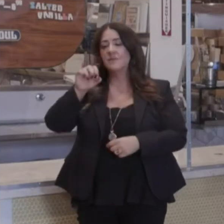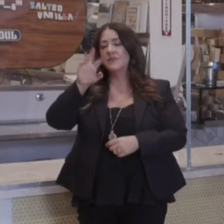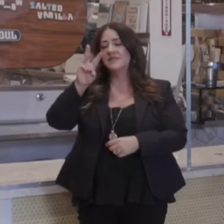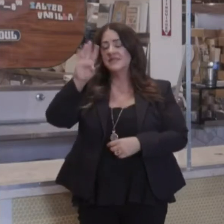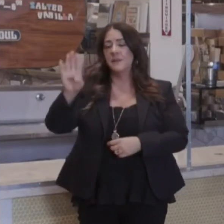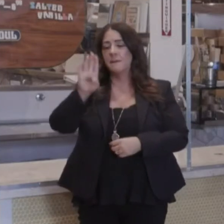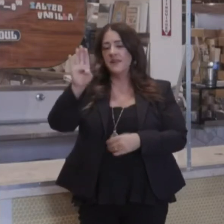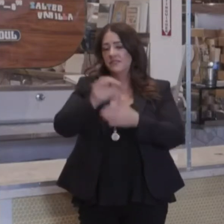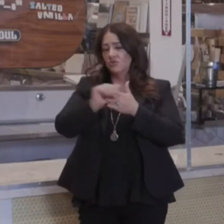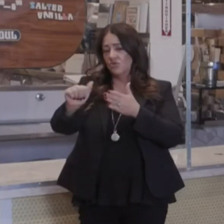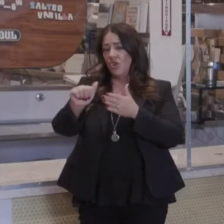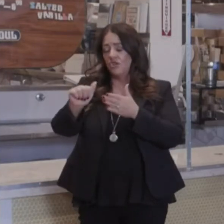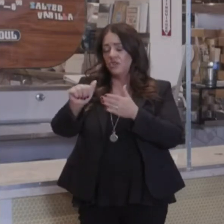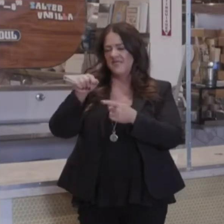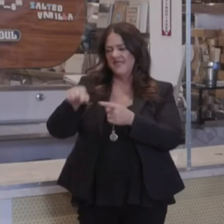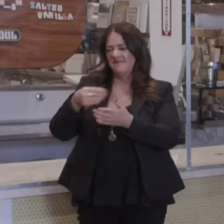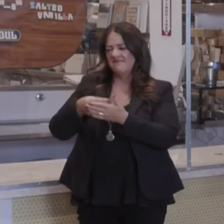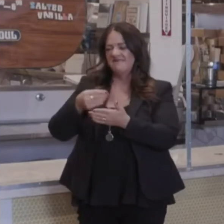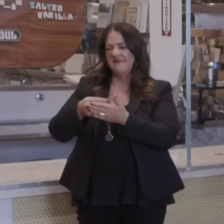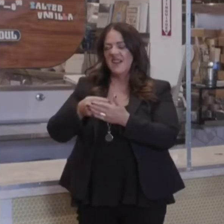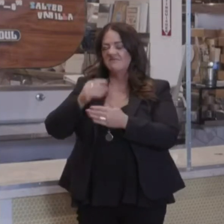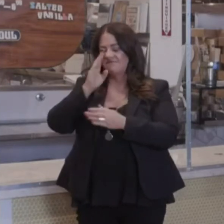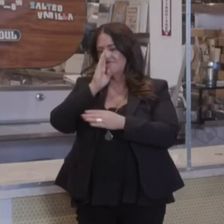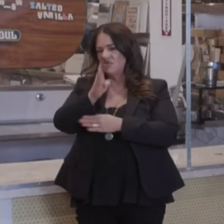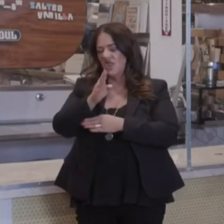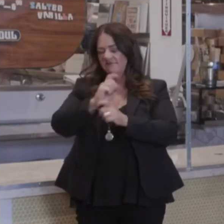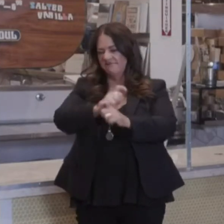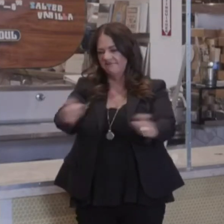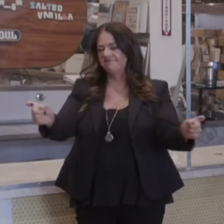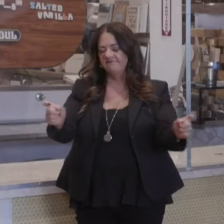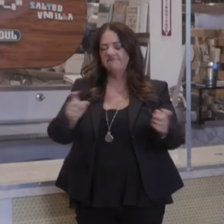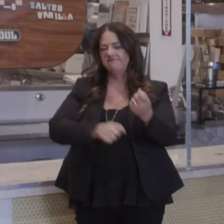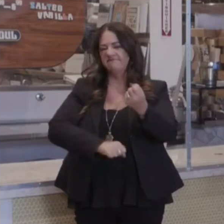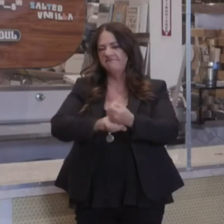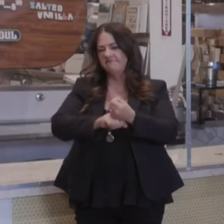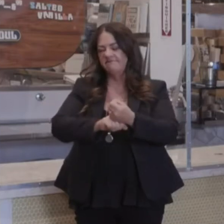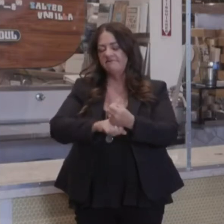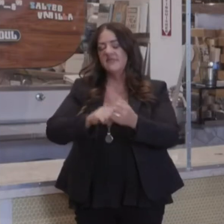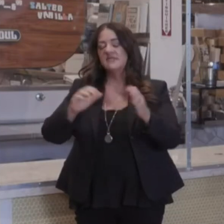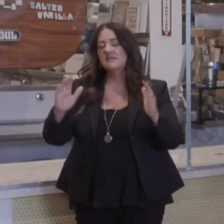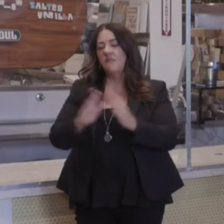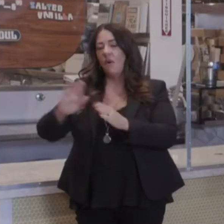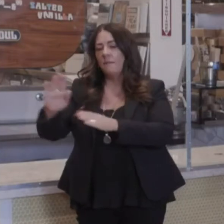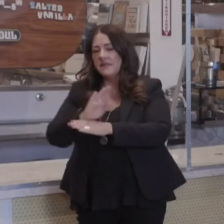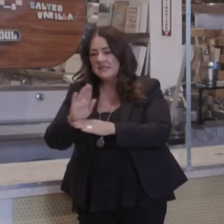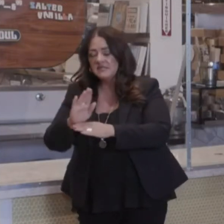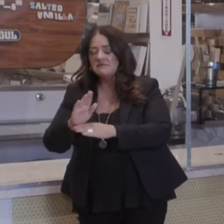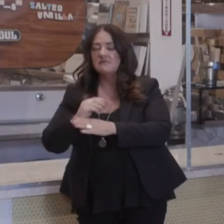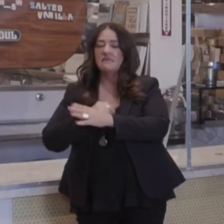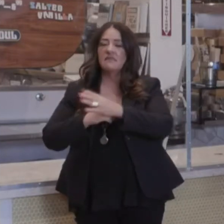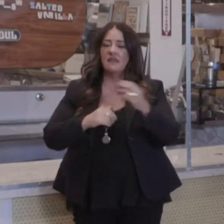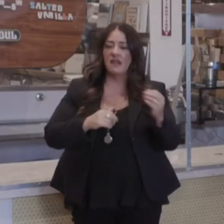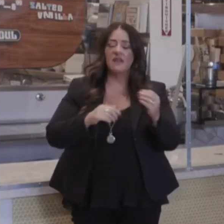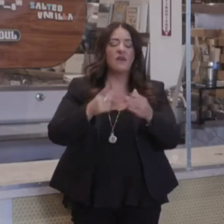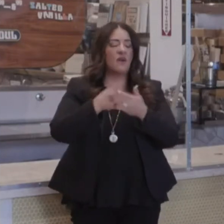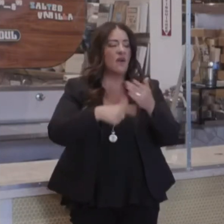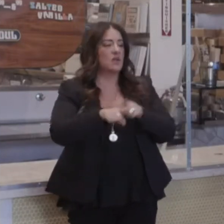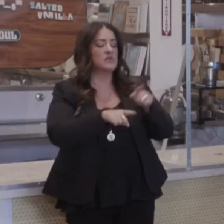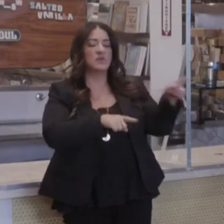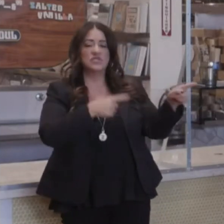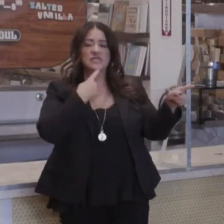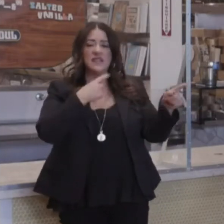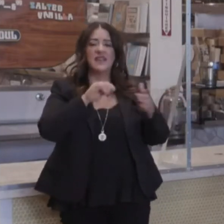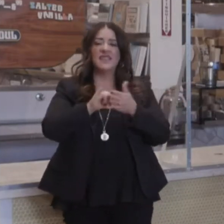billion of direct relief that we're providing today not only helps support small businesses, but supports, as the Pro Tem said,